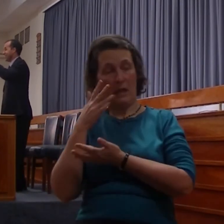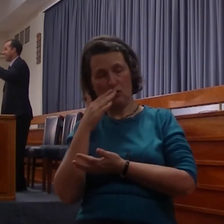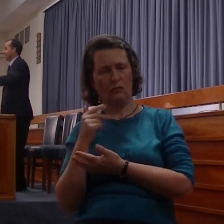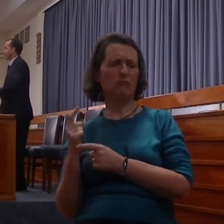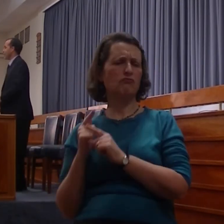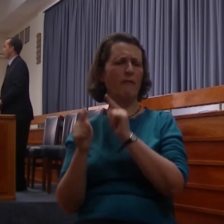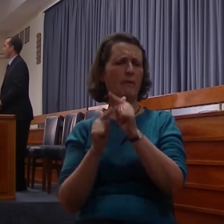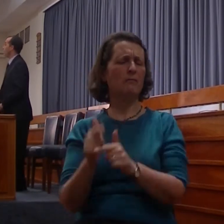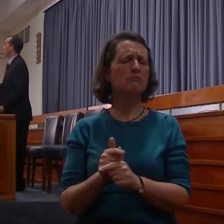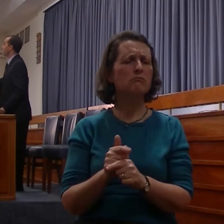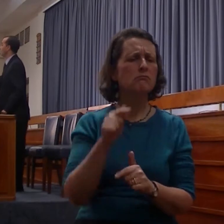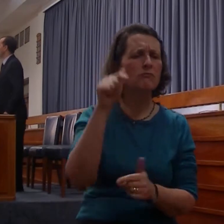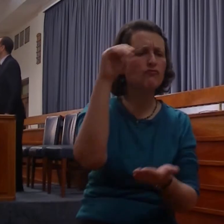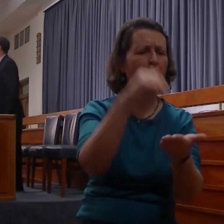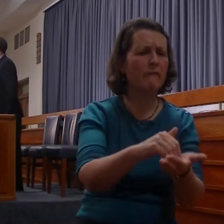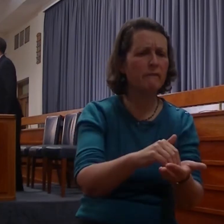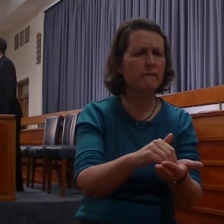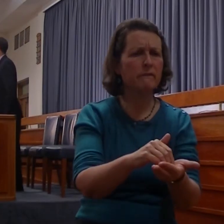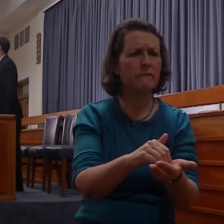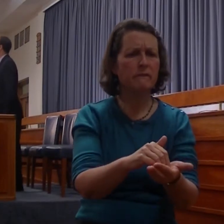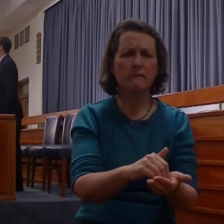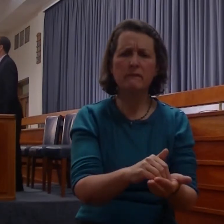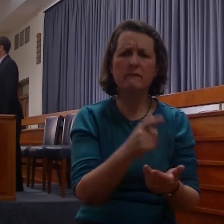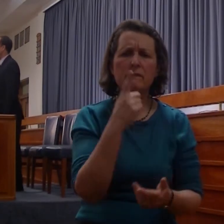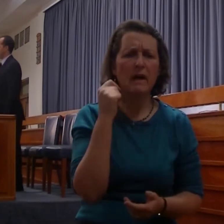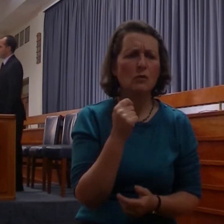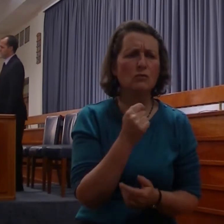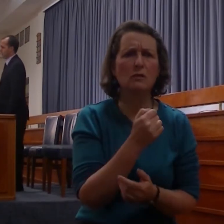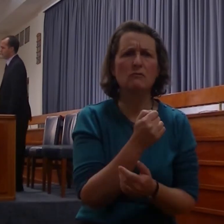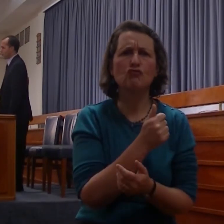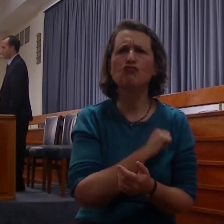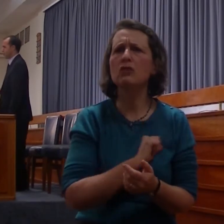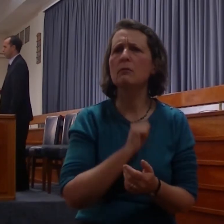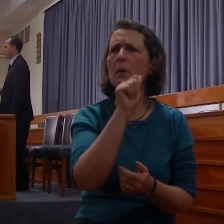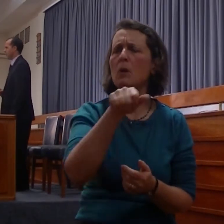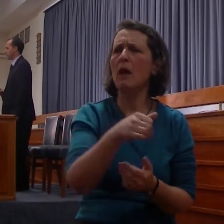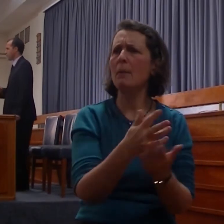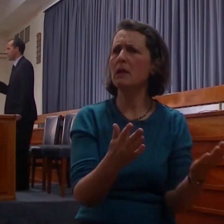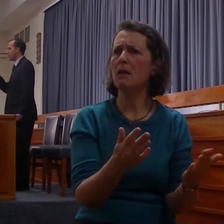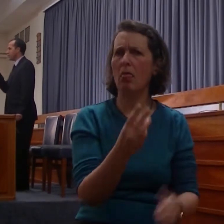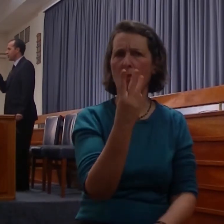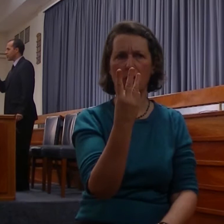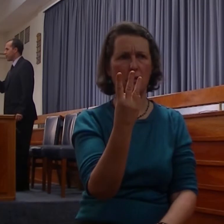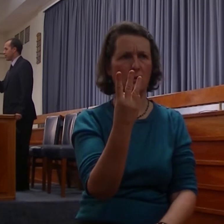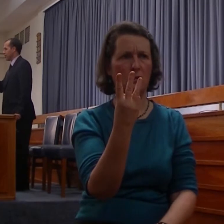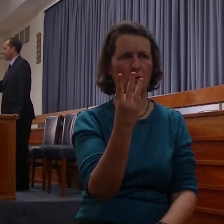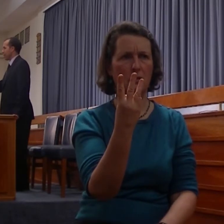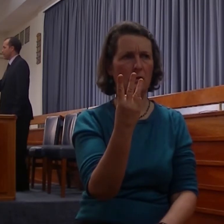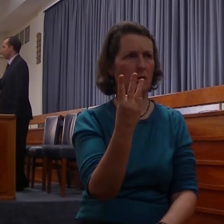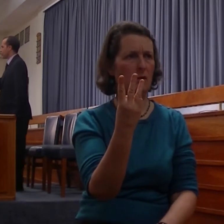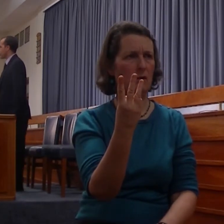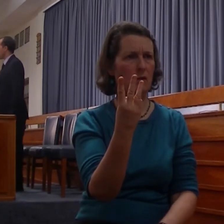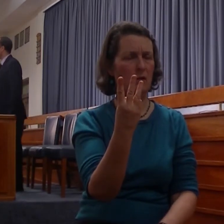traveler who went to Ephesus. Can you imagine in that great city? There were only three